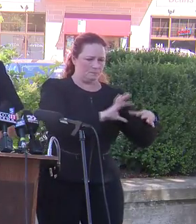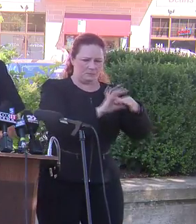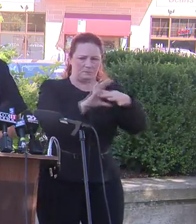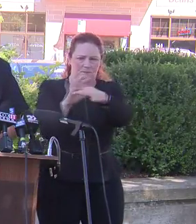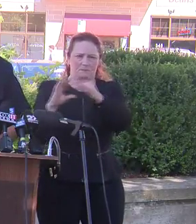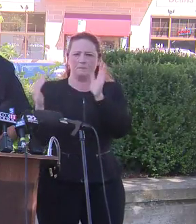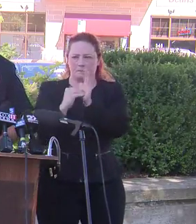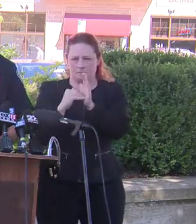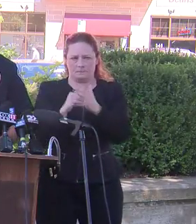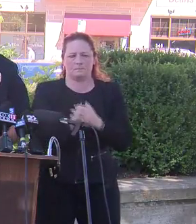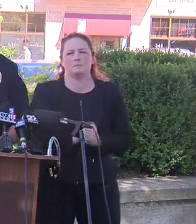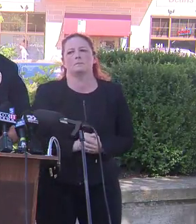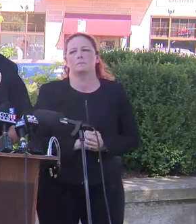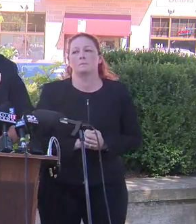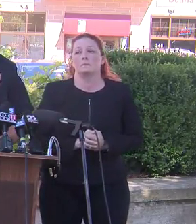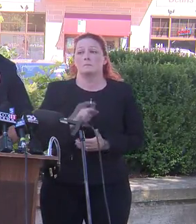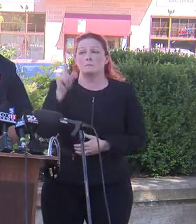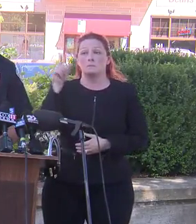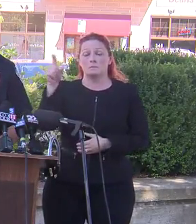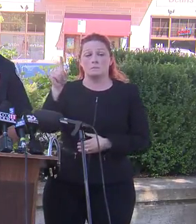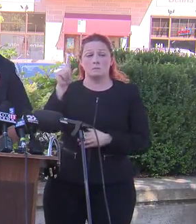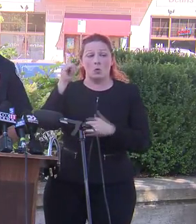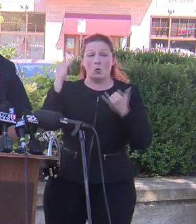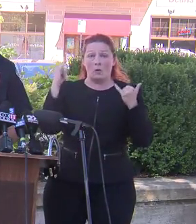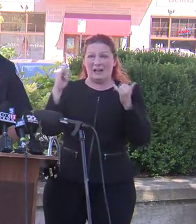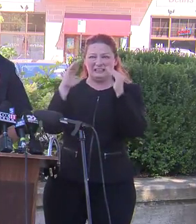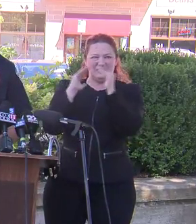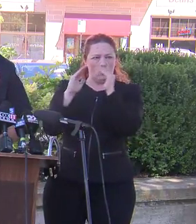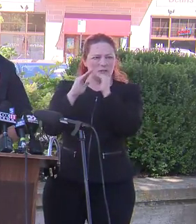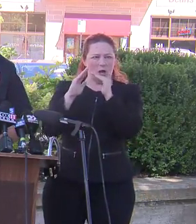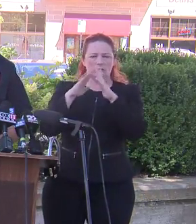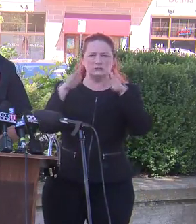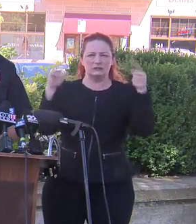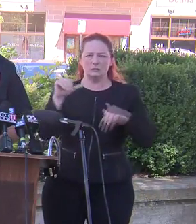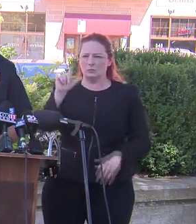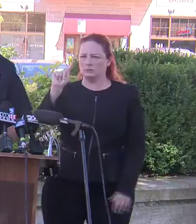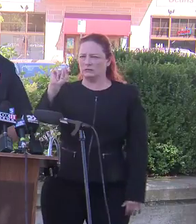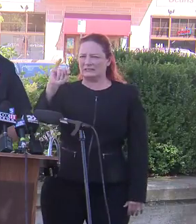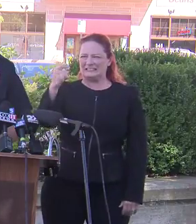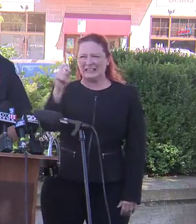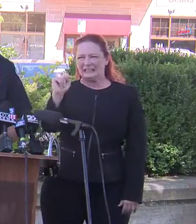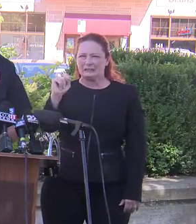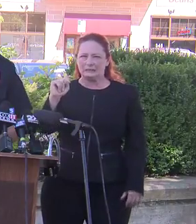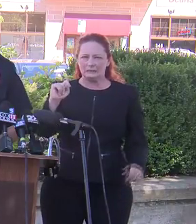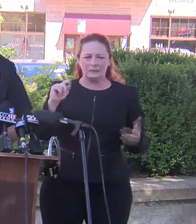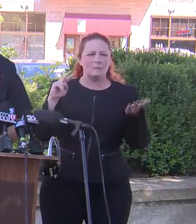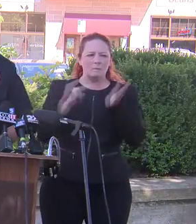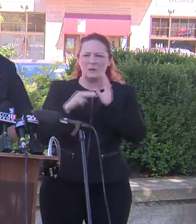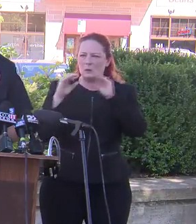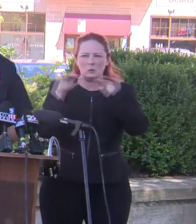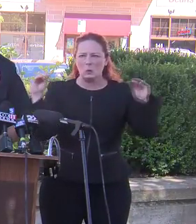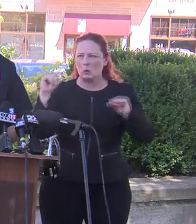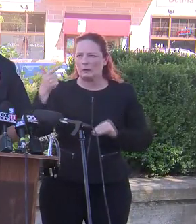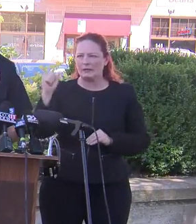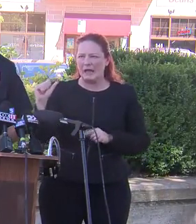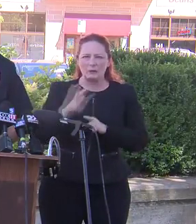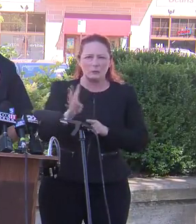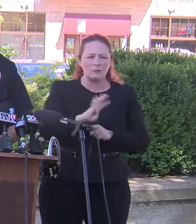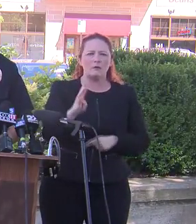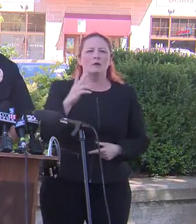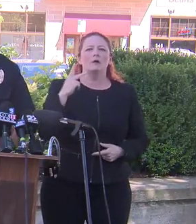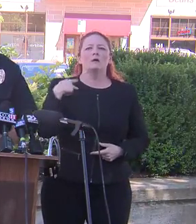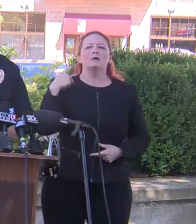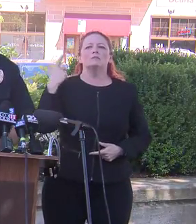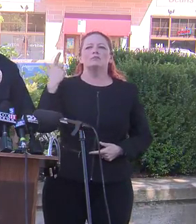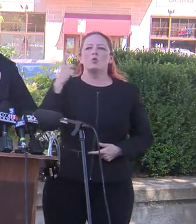The downtown systems are tight, meaning there's no gas leaks. They've been checked with handhelds, no gas orders. Things have been relit